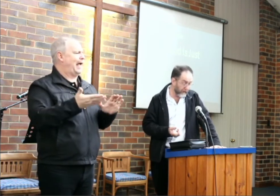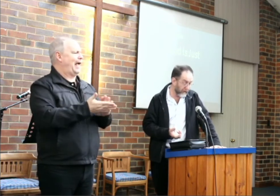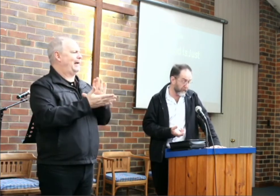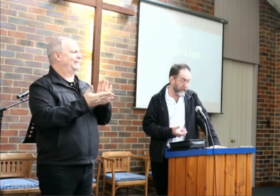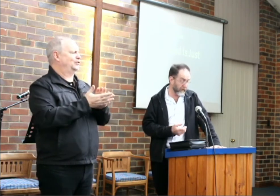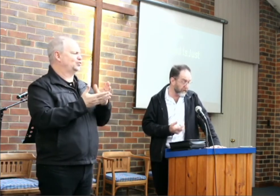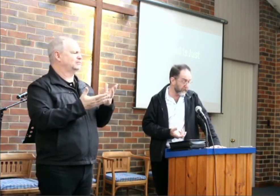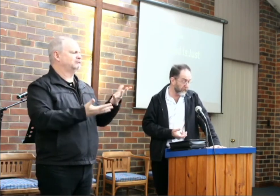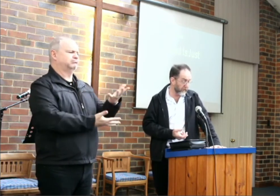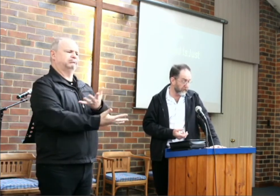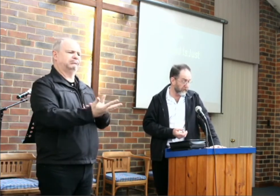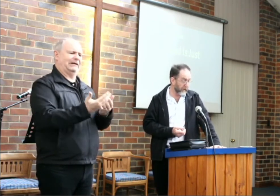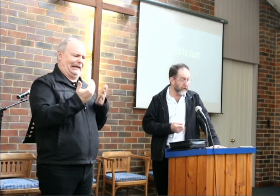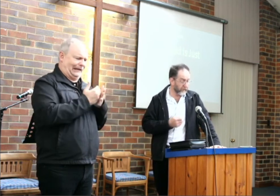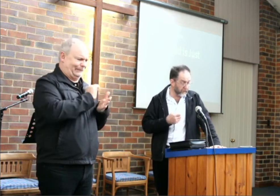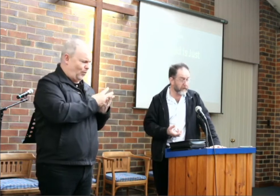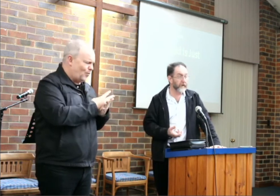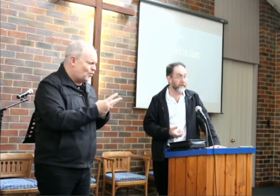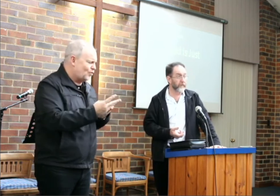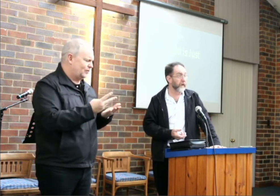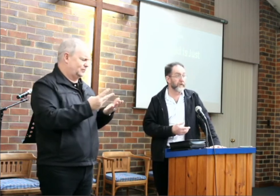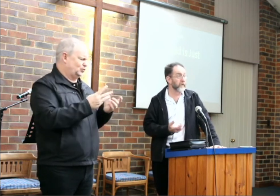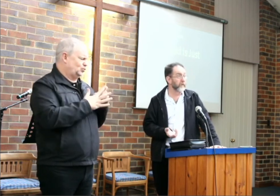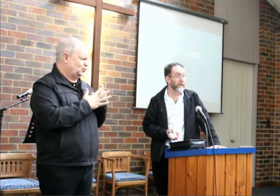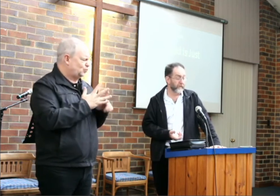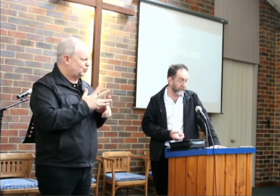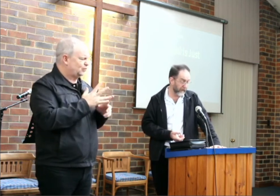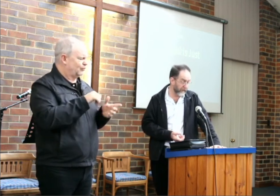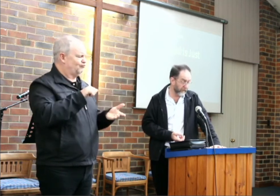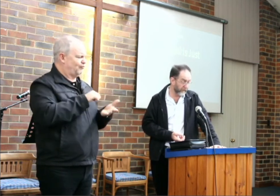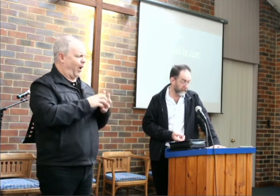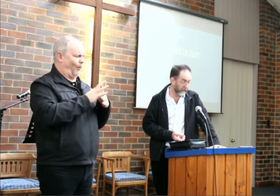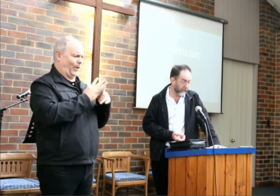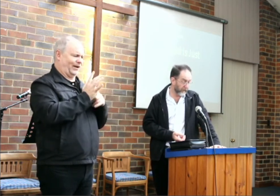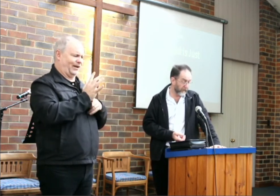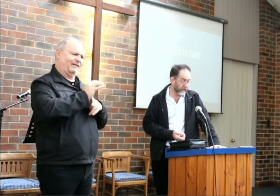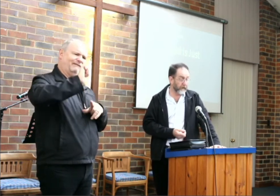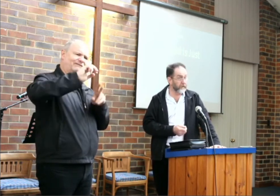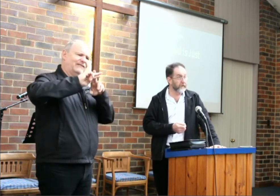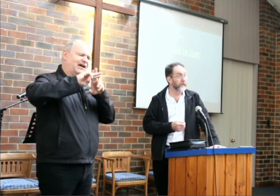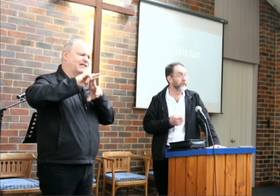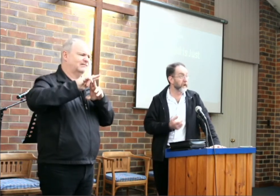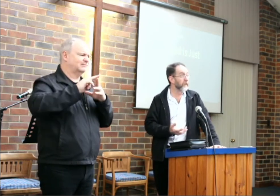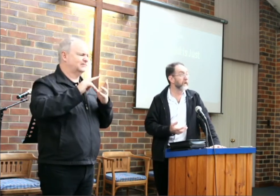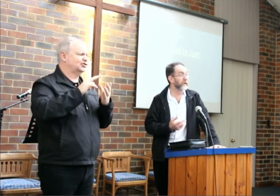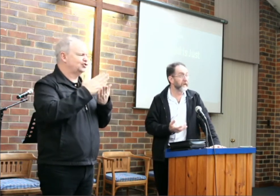in keeping his word and doing the will of the Father, such as